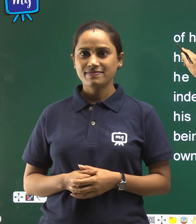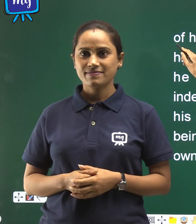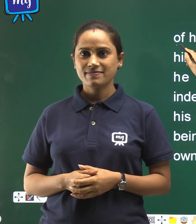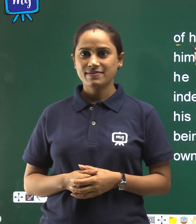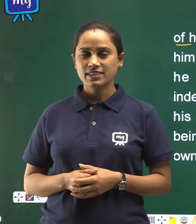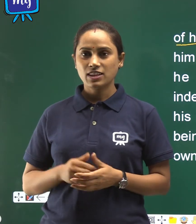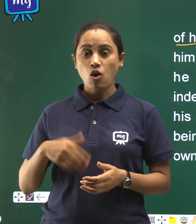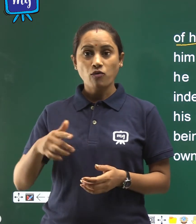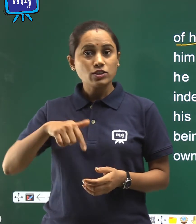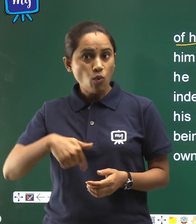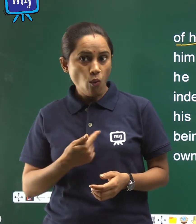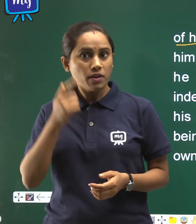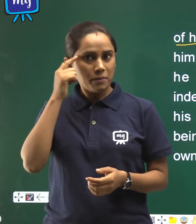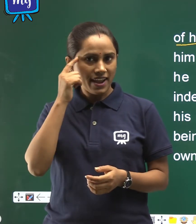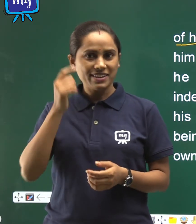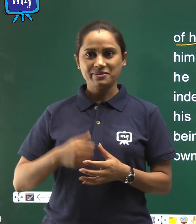of his own mind